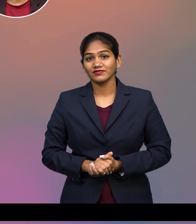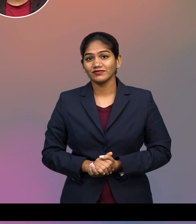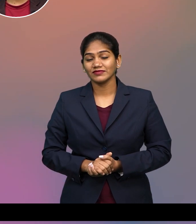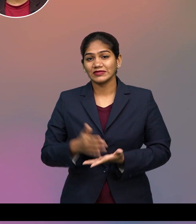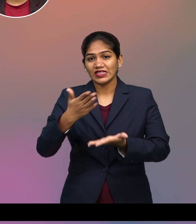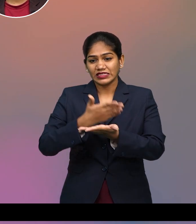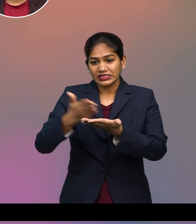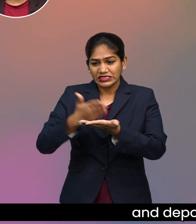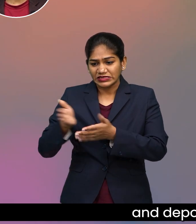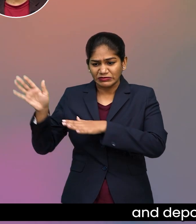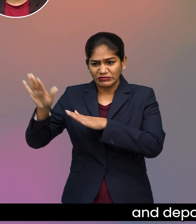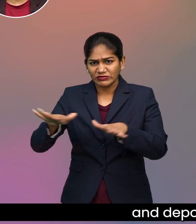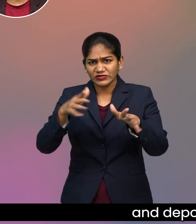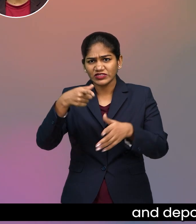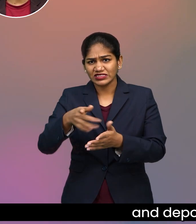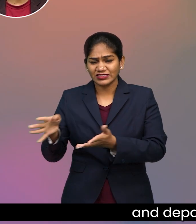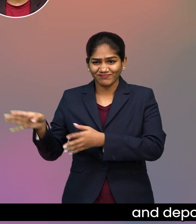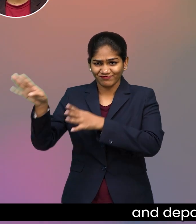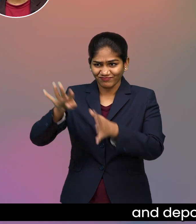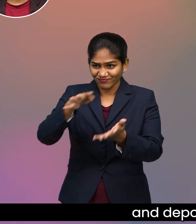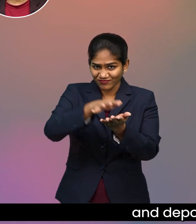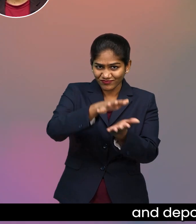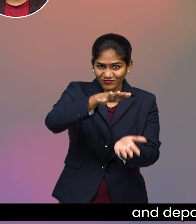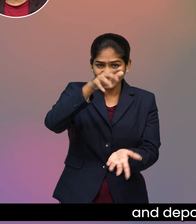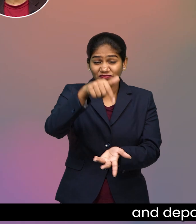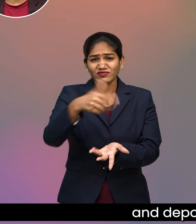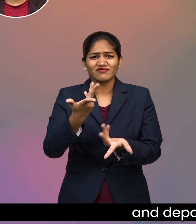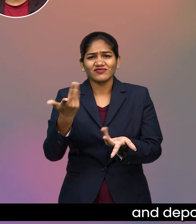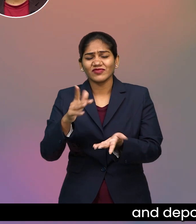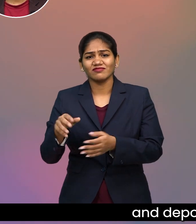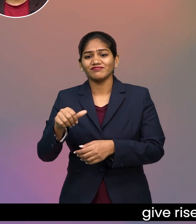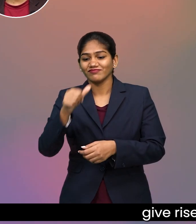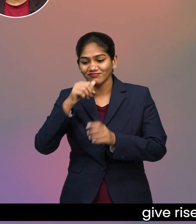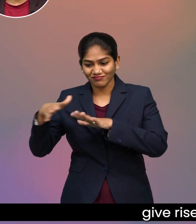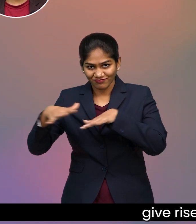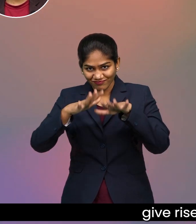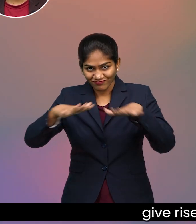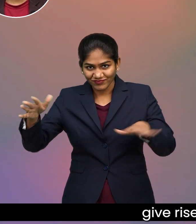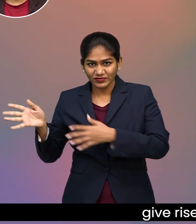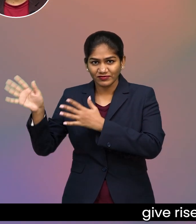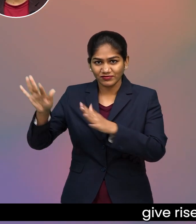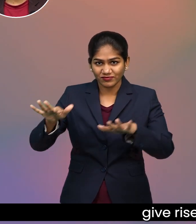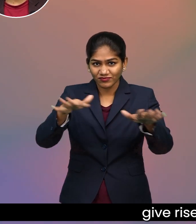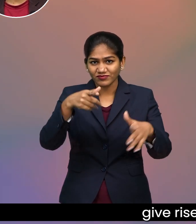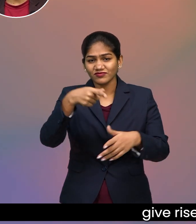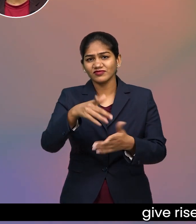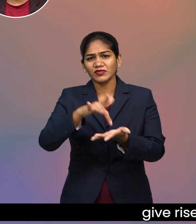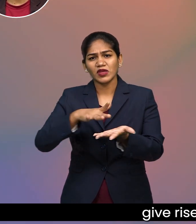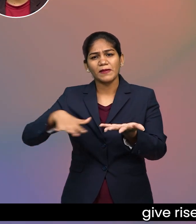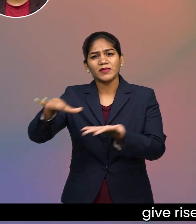The erosion and deposition by the sea waves give rise to